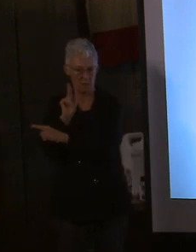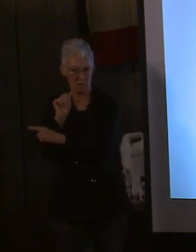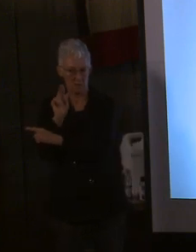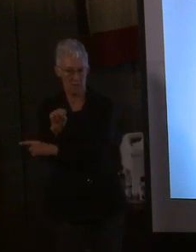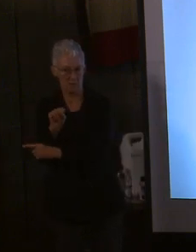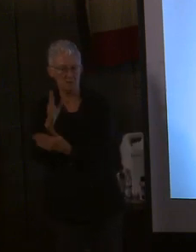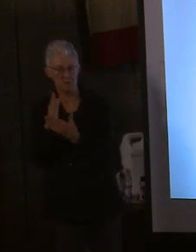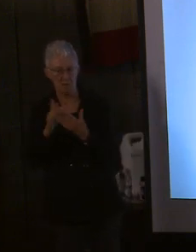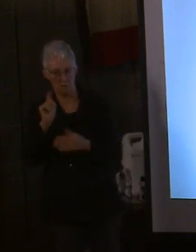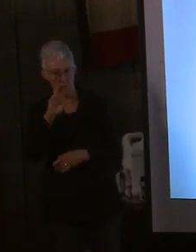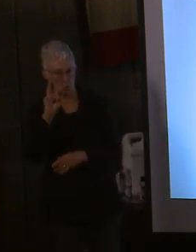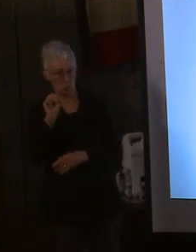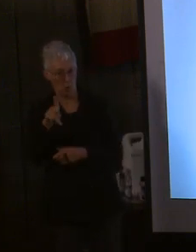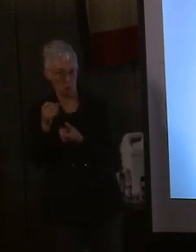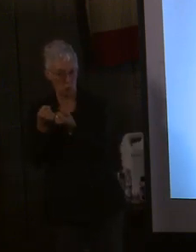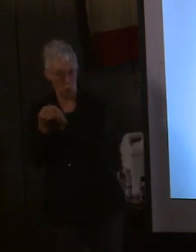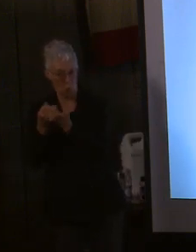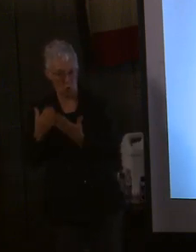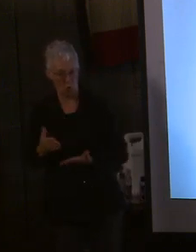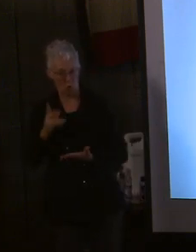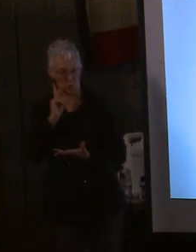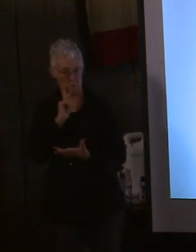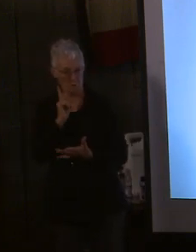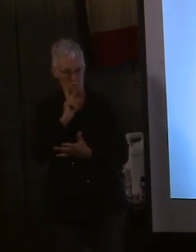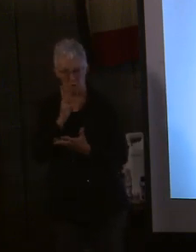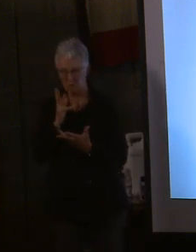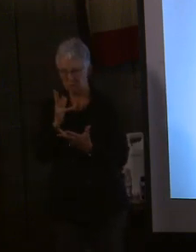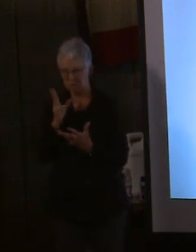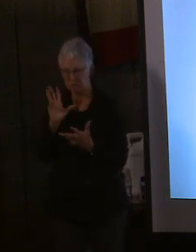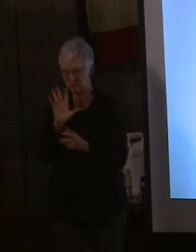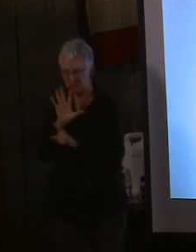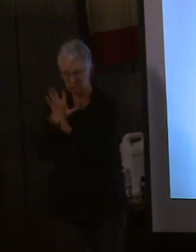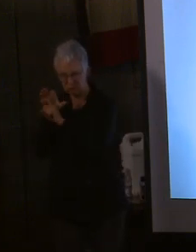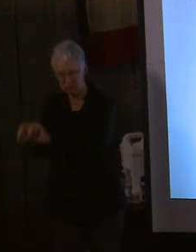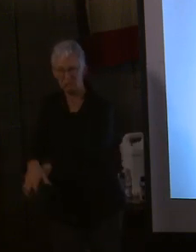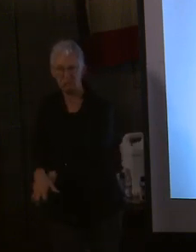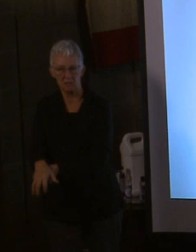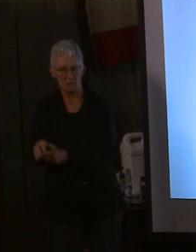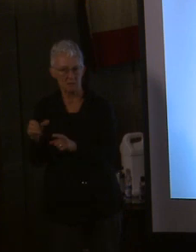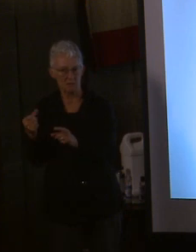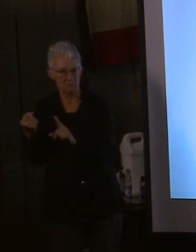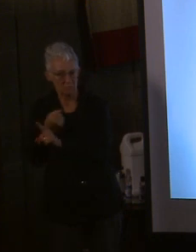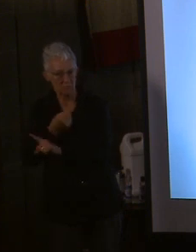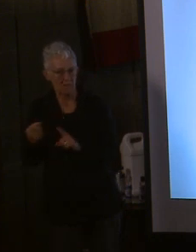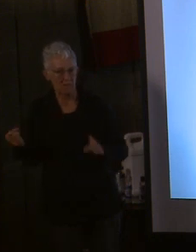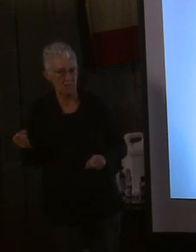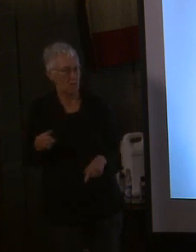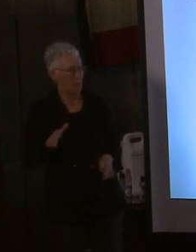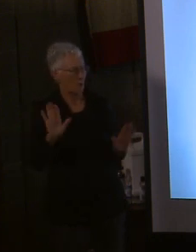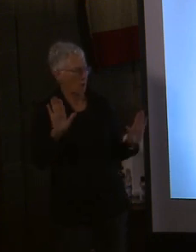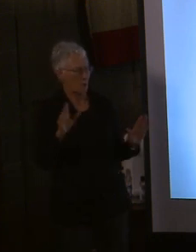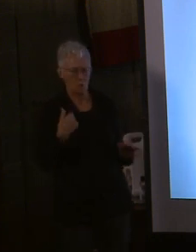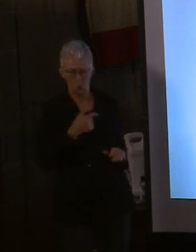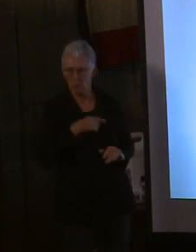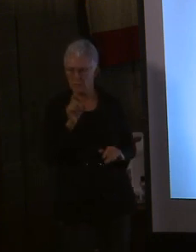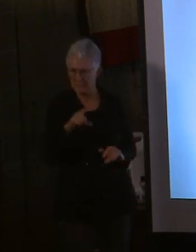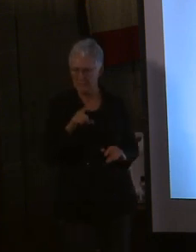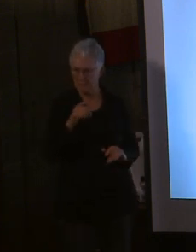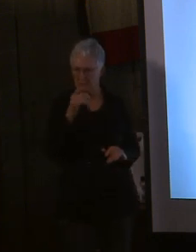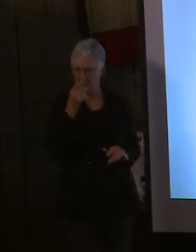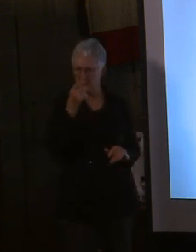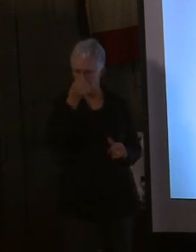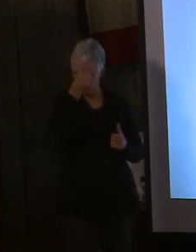assaulted. And again, I think that, again, folks, we got to remember that we got to live together here. We may have differing opinions